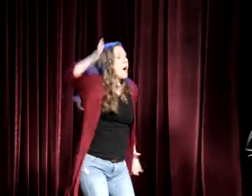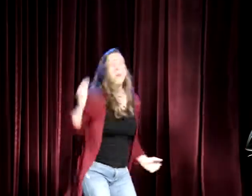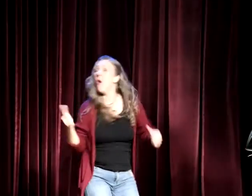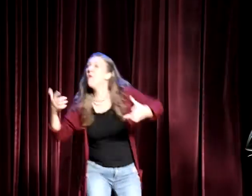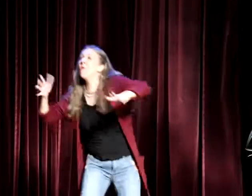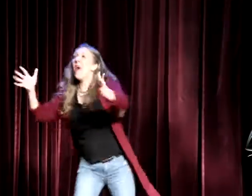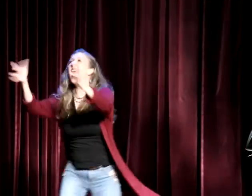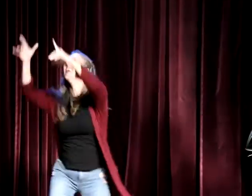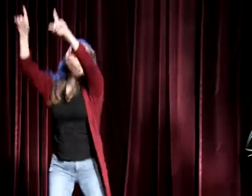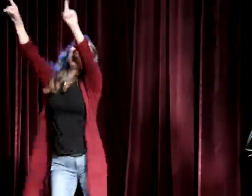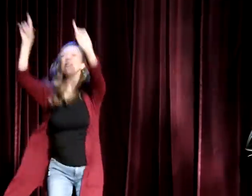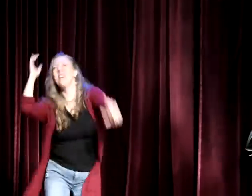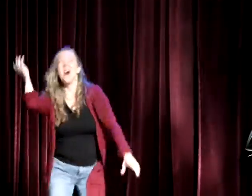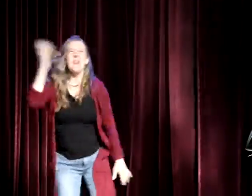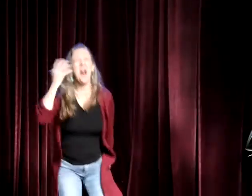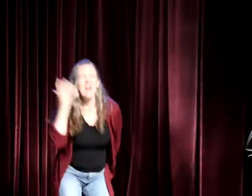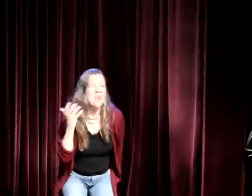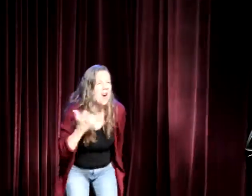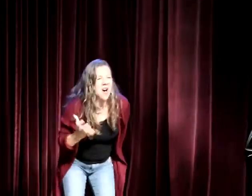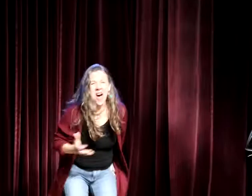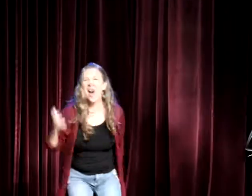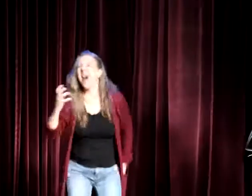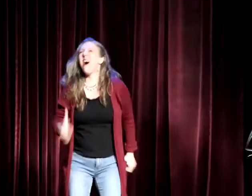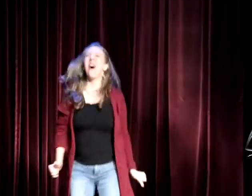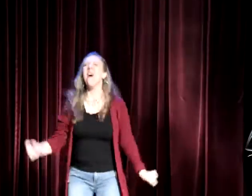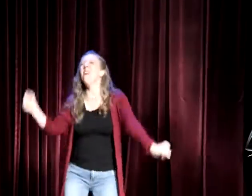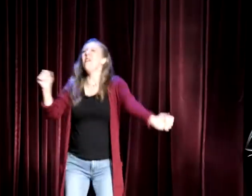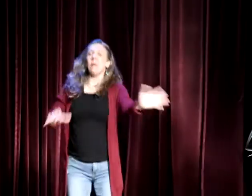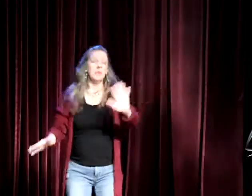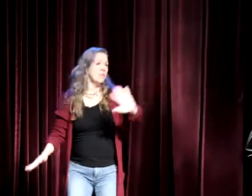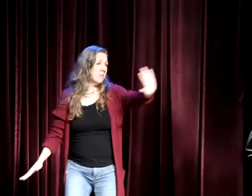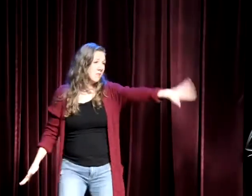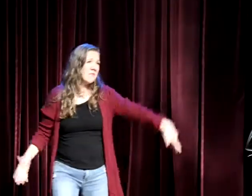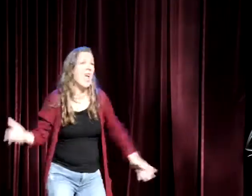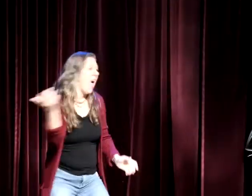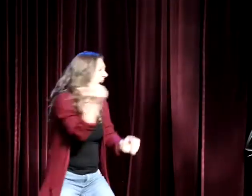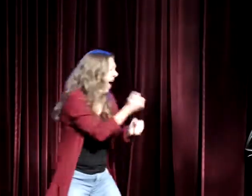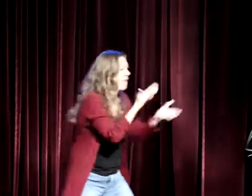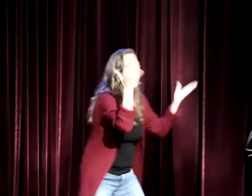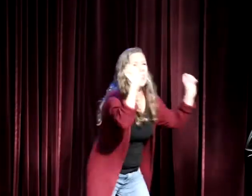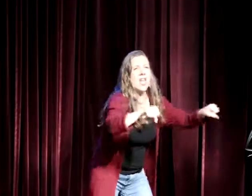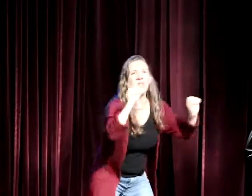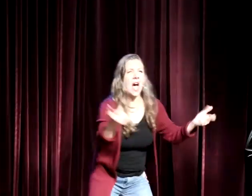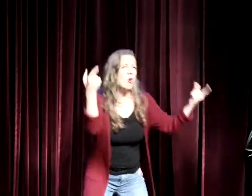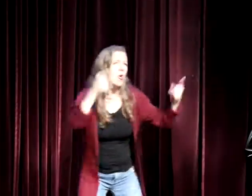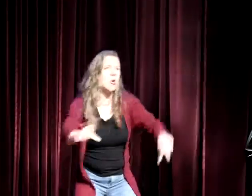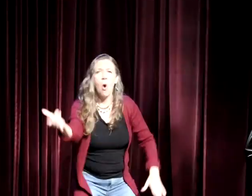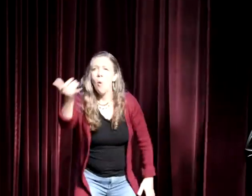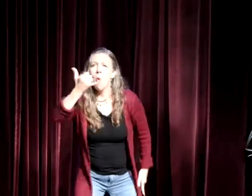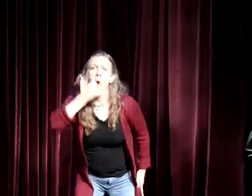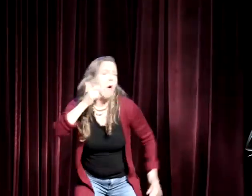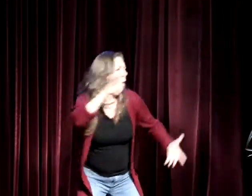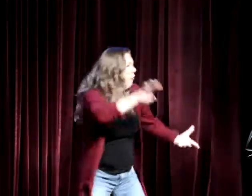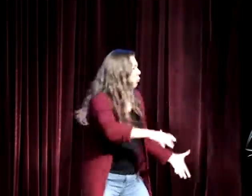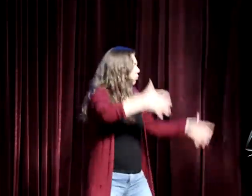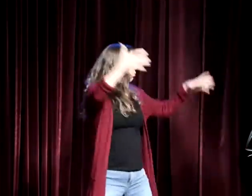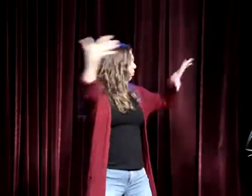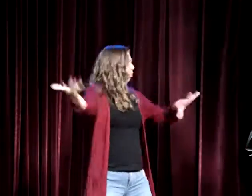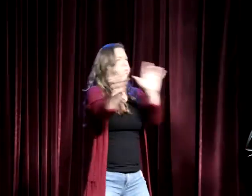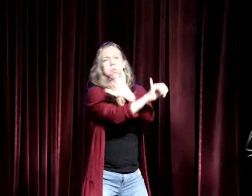I'm going to raise you, I'm going to raise you Everything that could go wrong, I did wrong